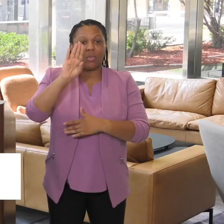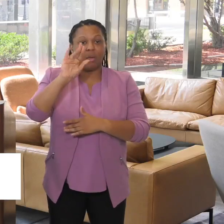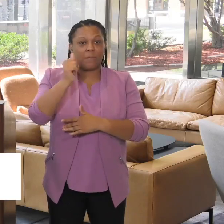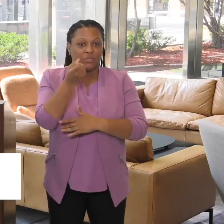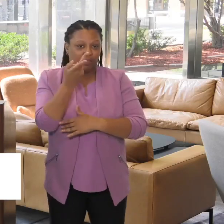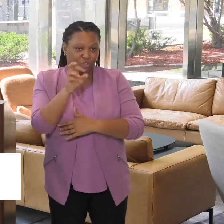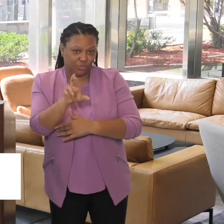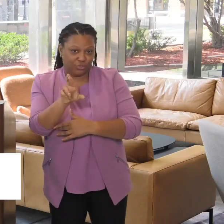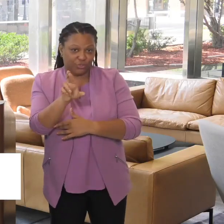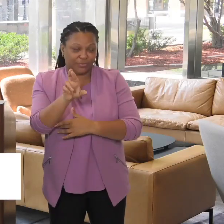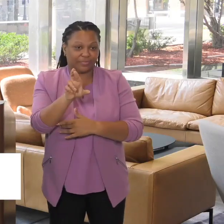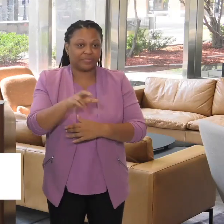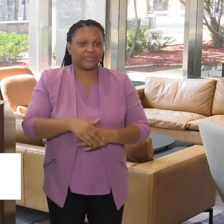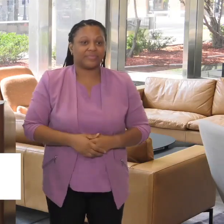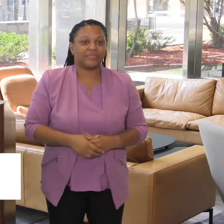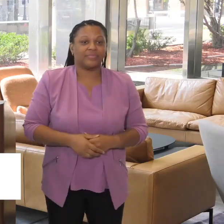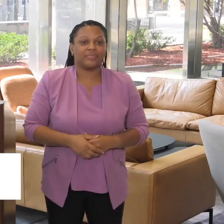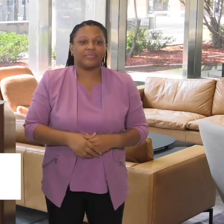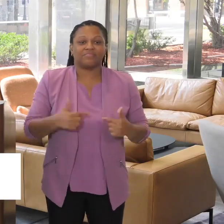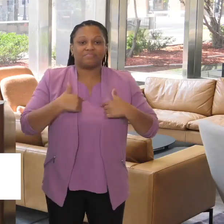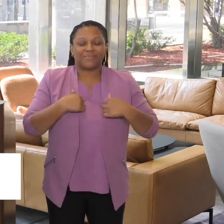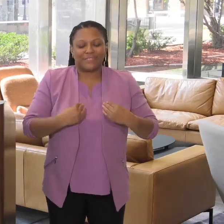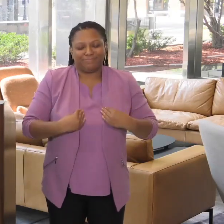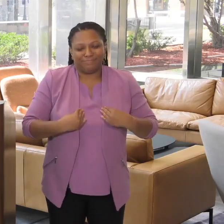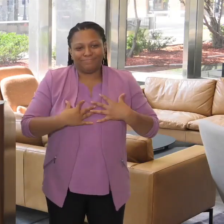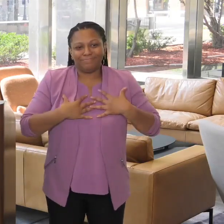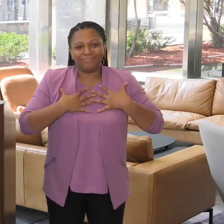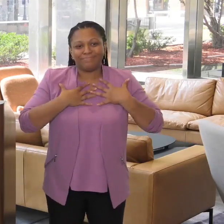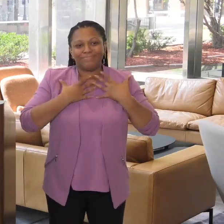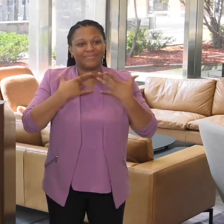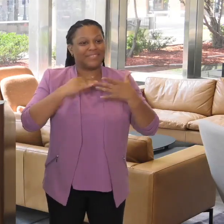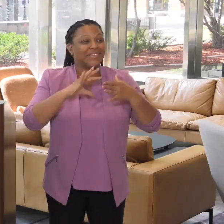and it's just so inspiring, and chatting with people,